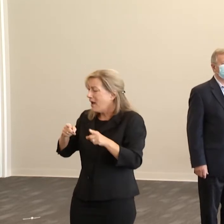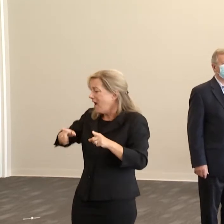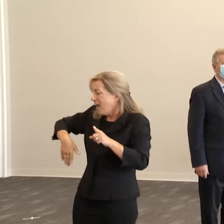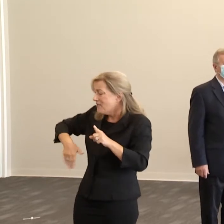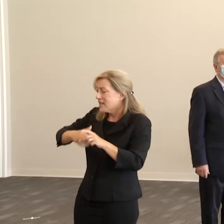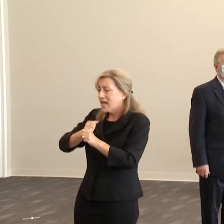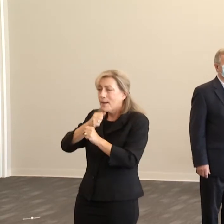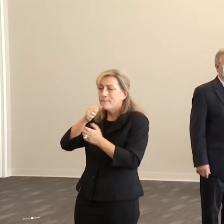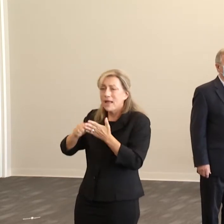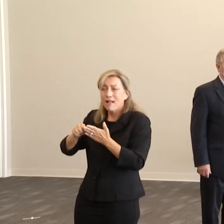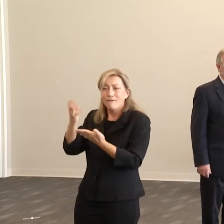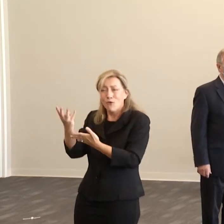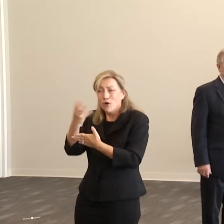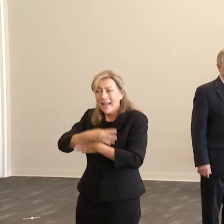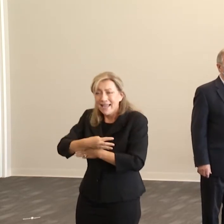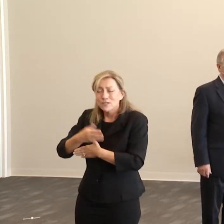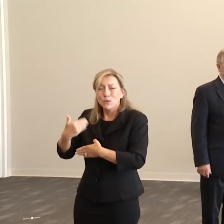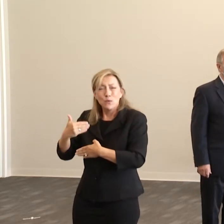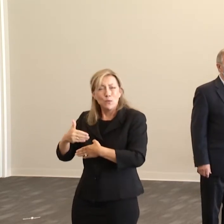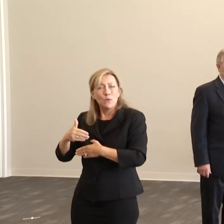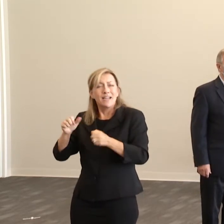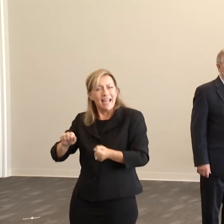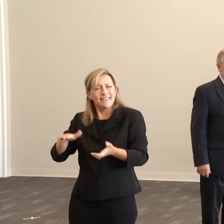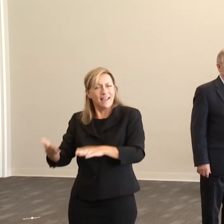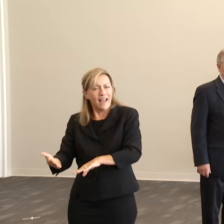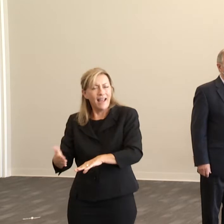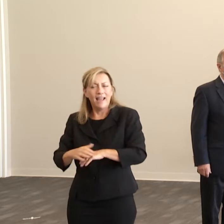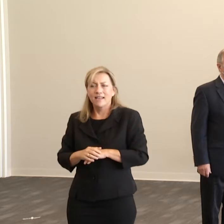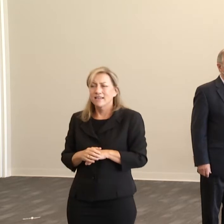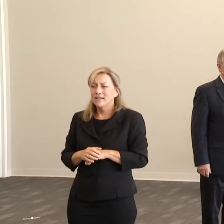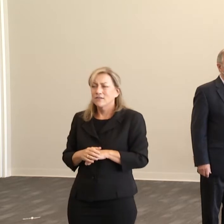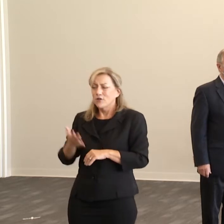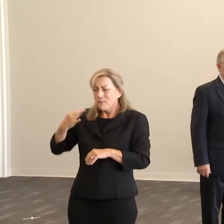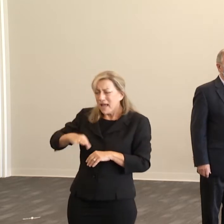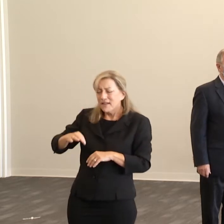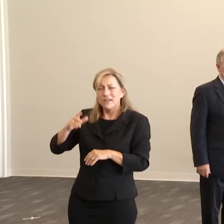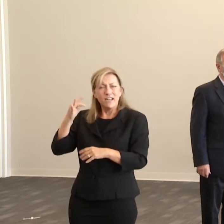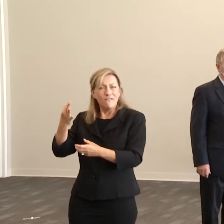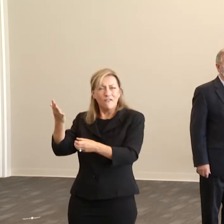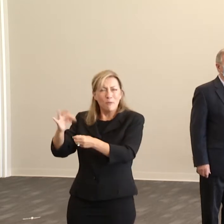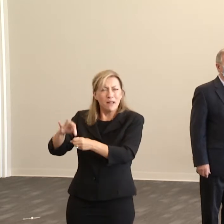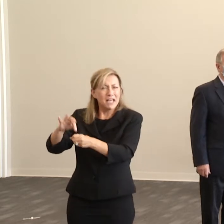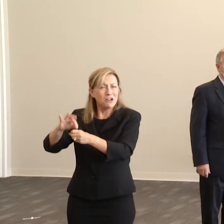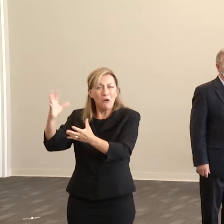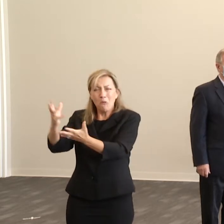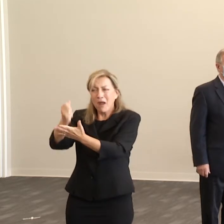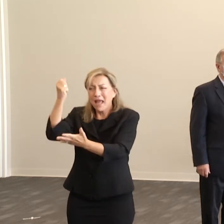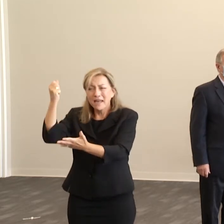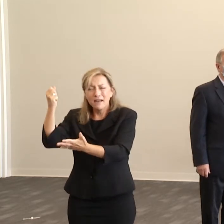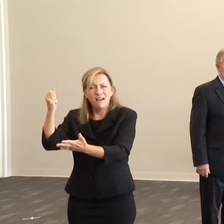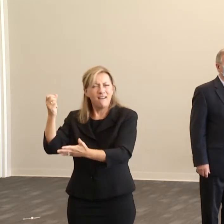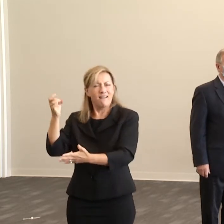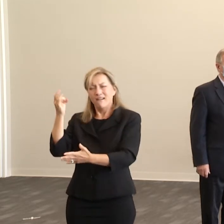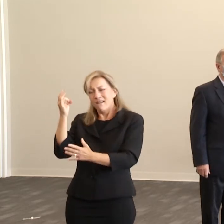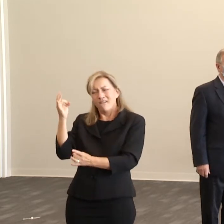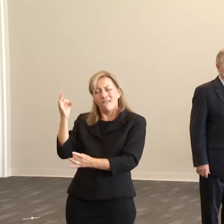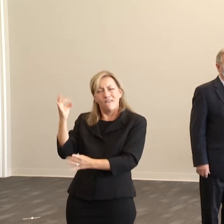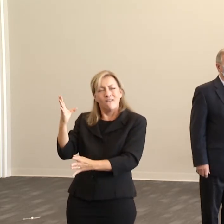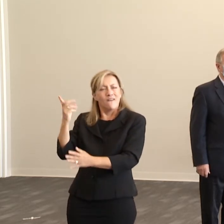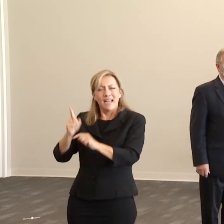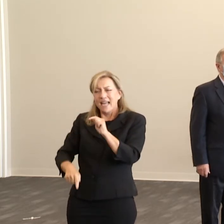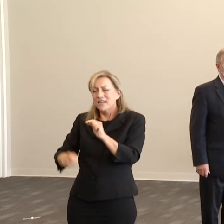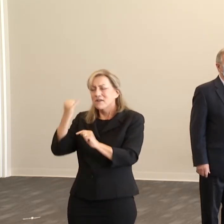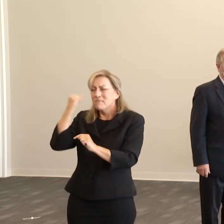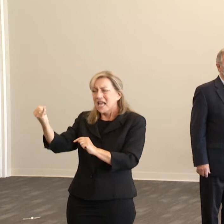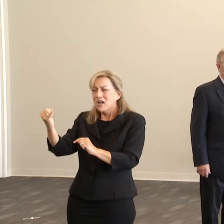for the benefit of some political stunt during an election year. It is unconscionable. The words that we need to use to describe that are not